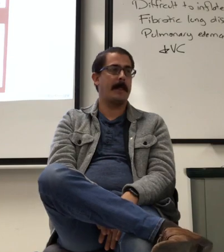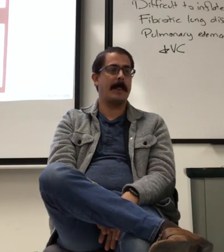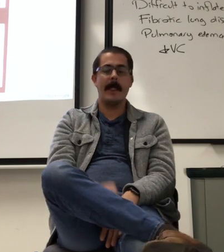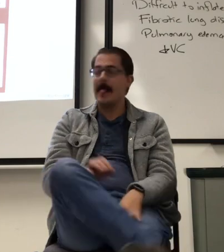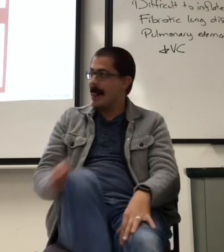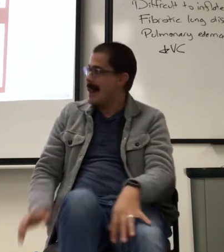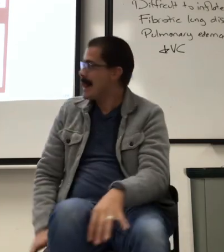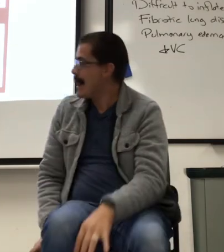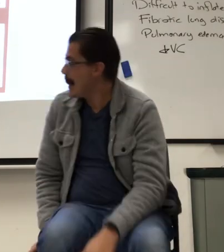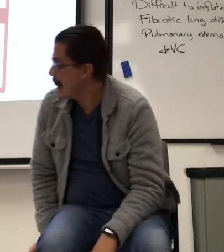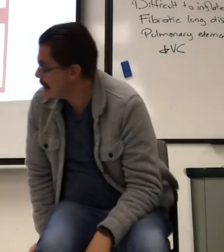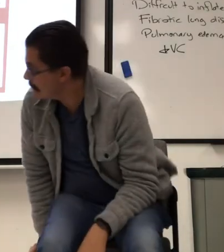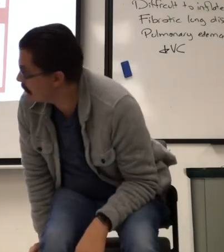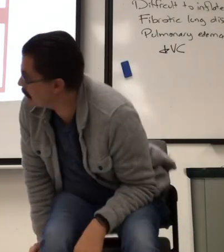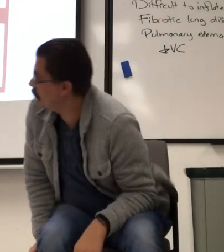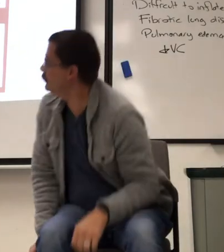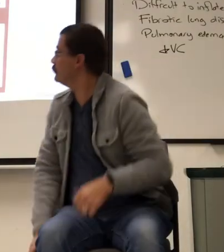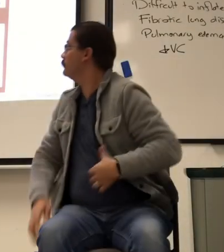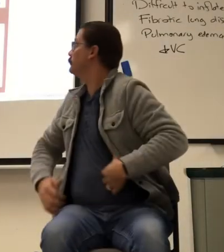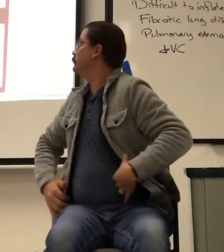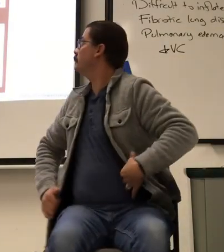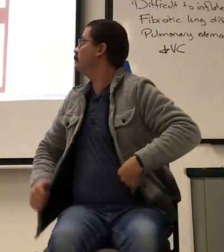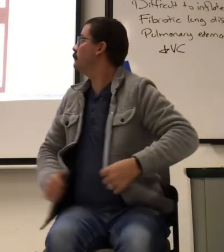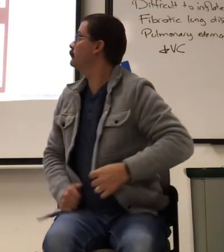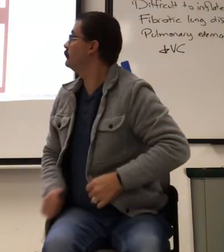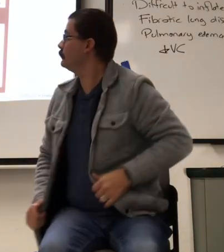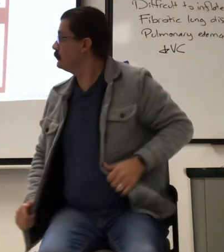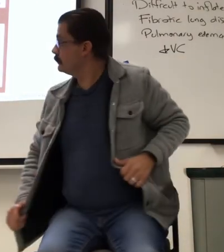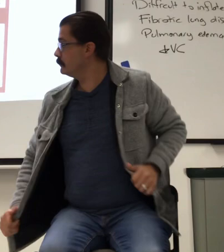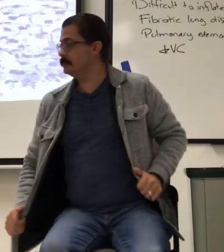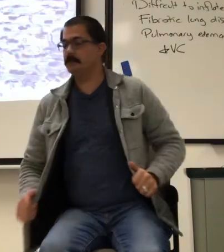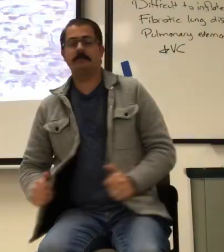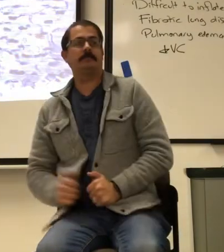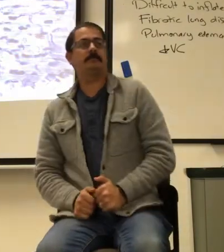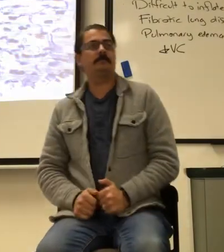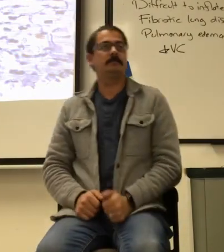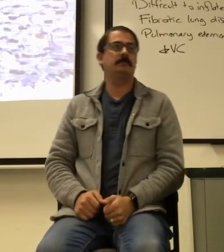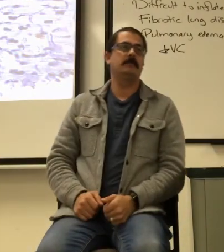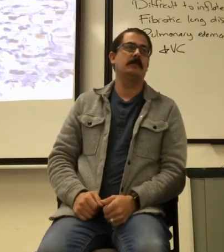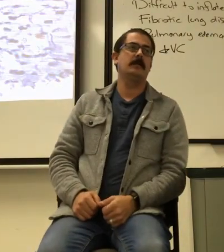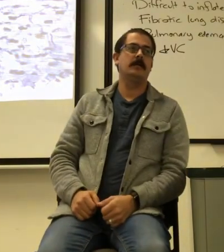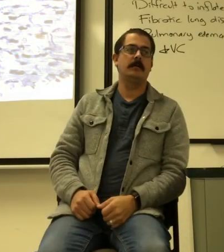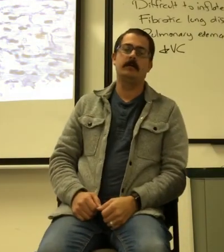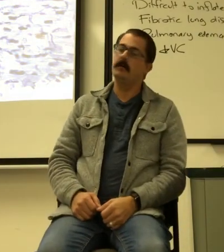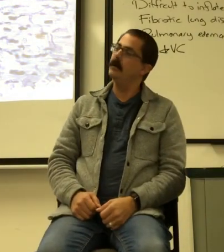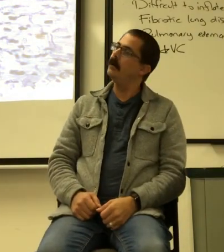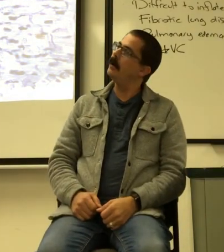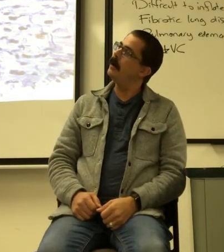Starts with this slide. Let me just set my camera here.